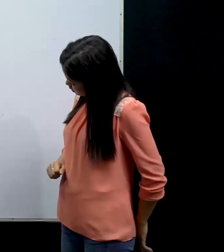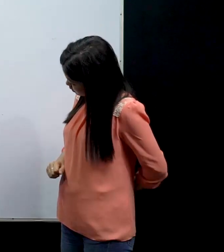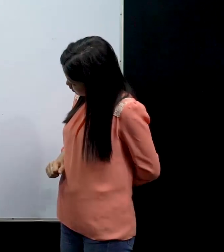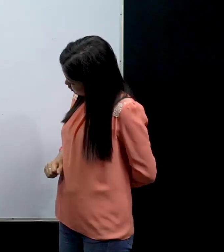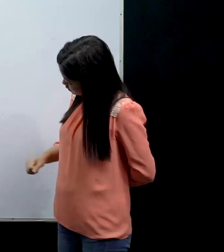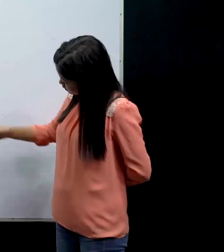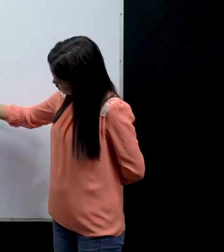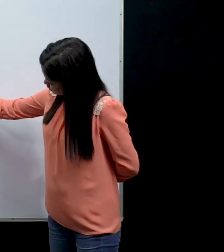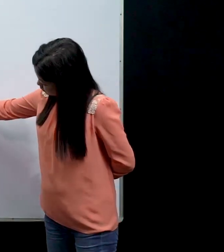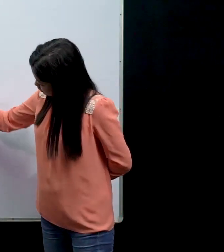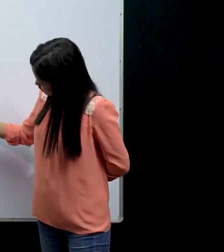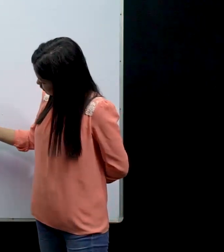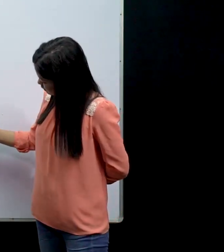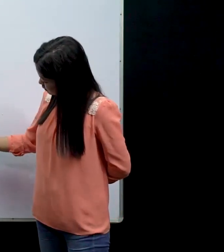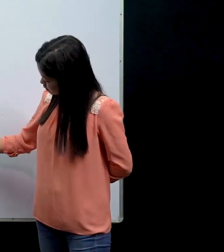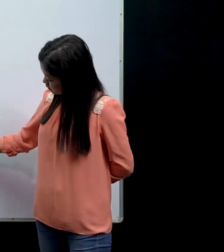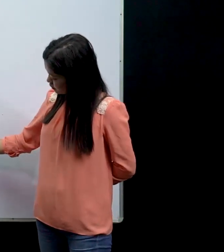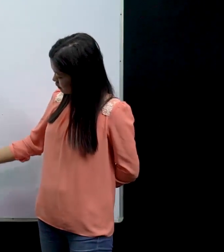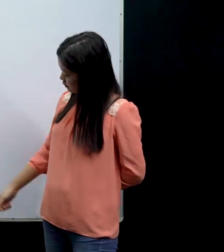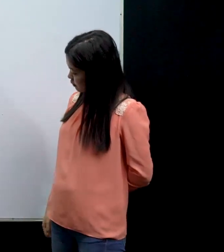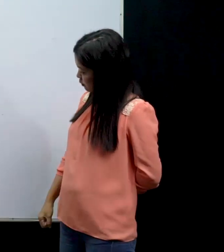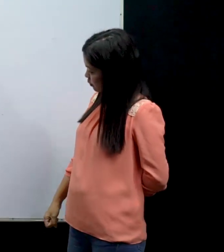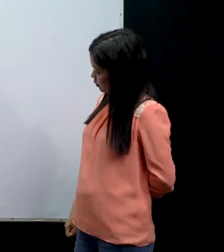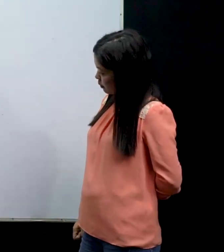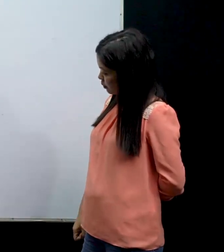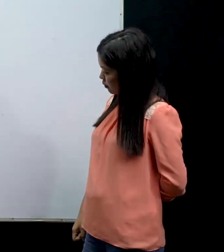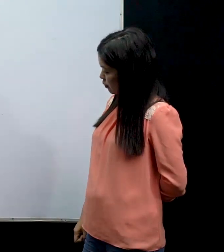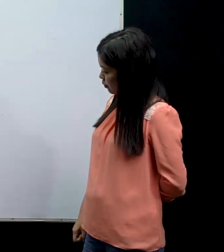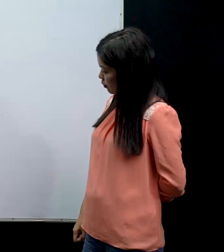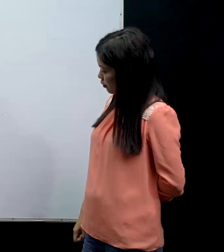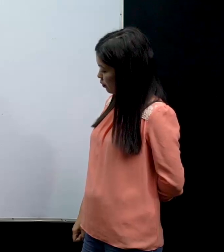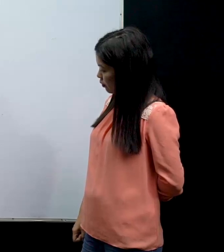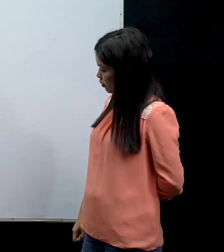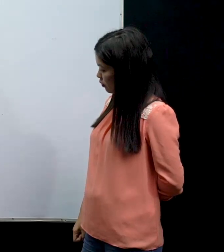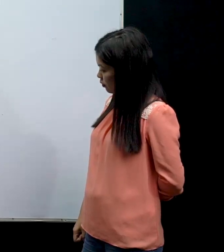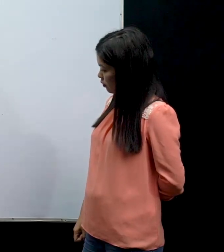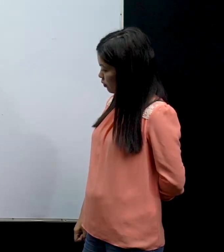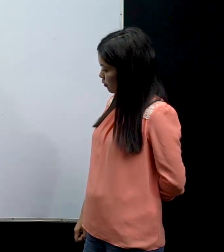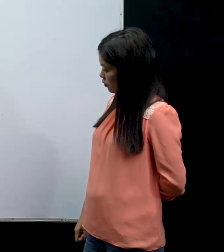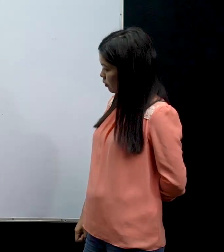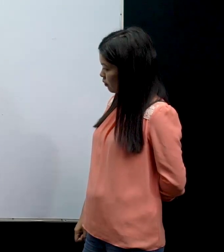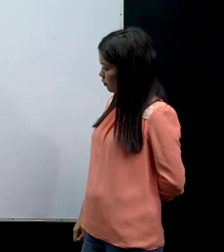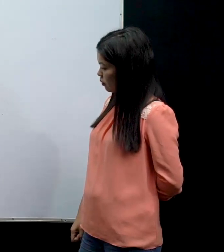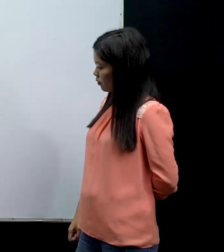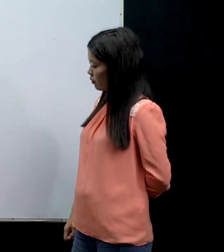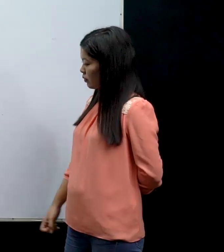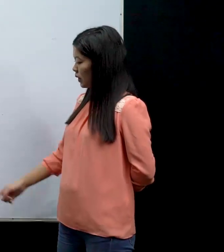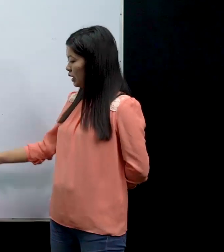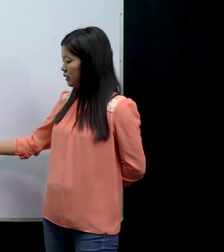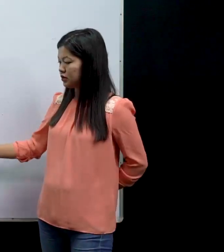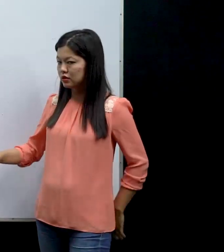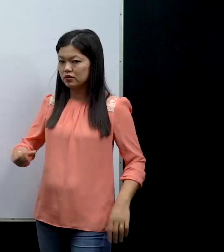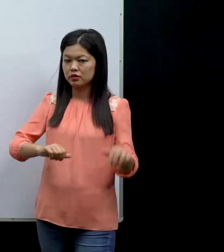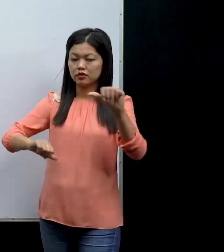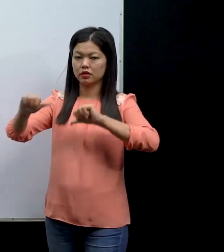1 means, if you don't write anything, that is 1. So O. So this is the chemical formula for